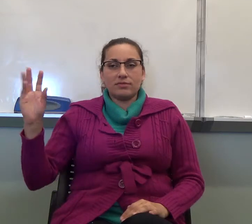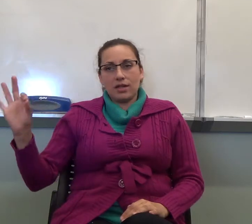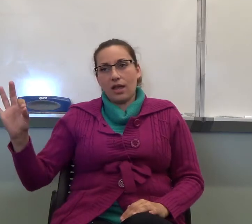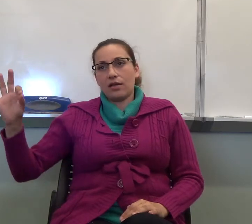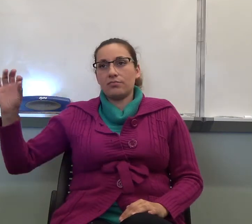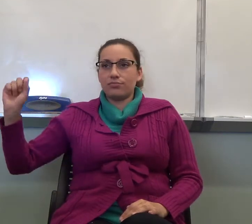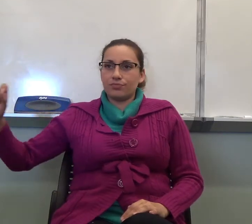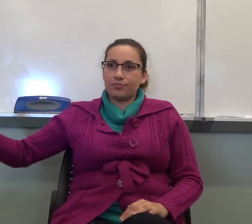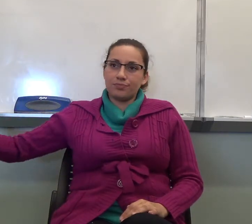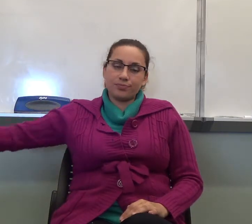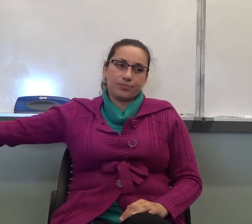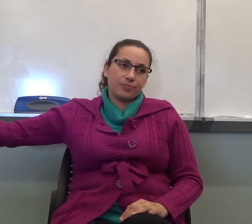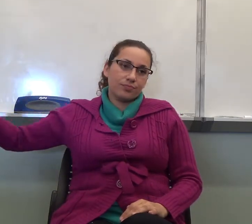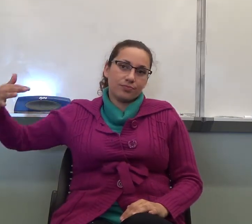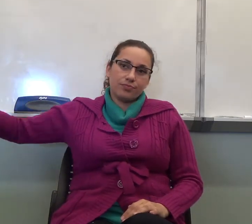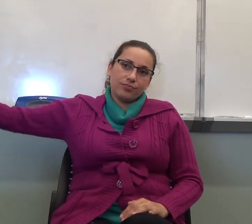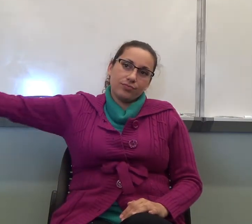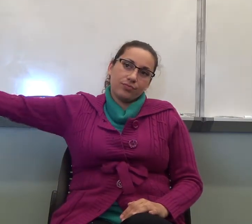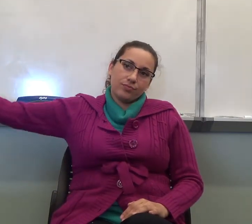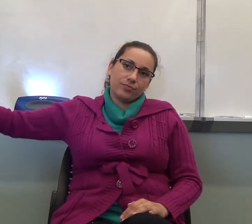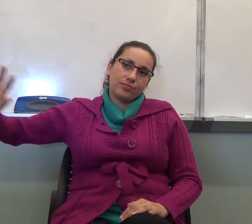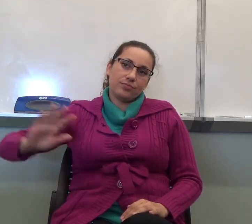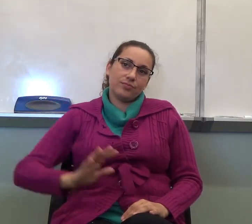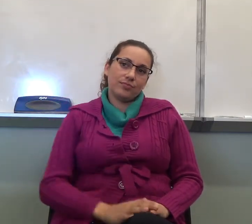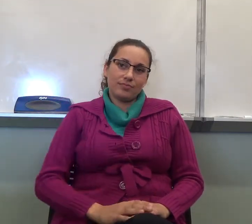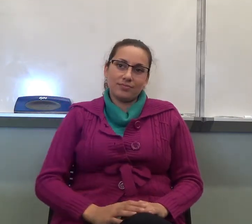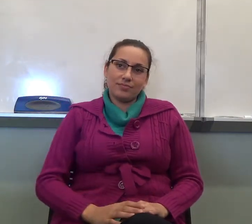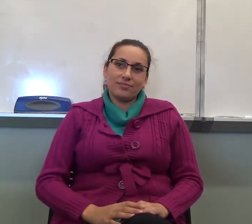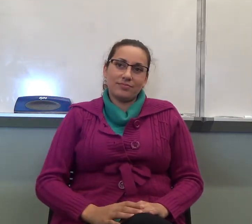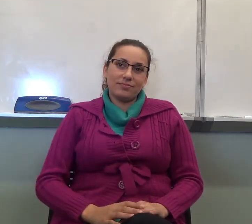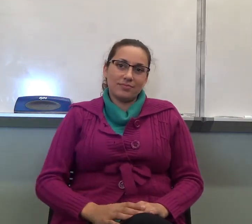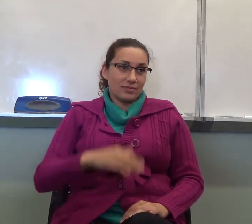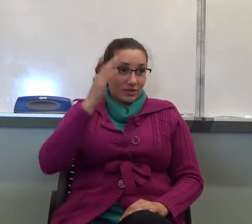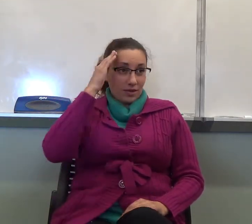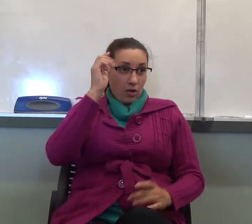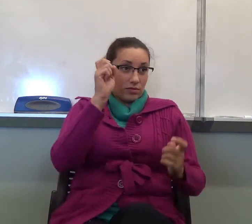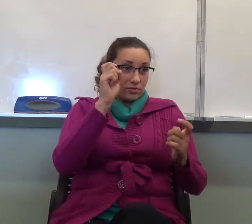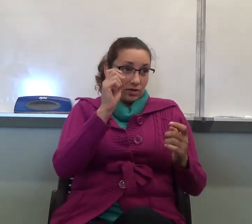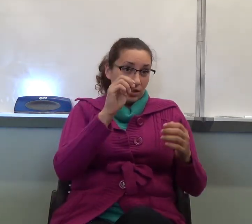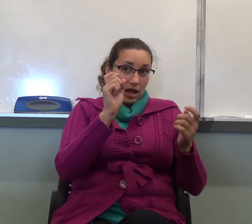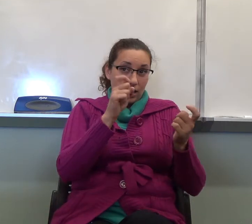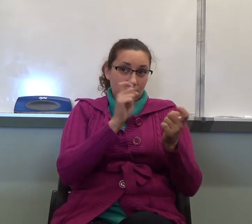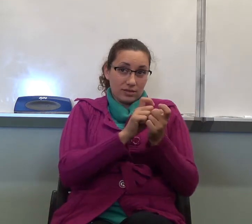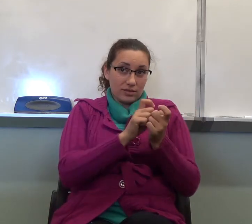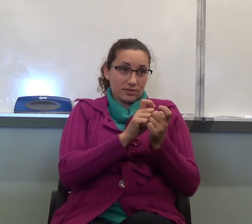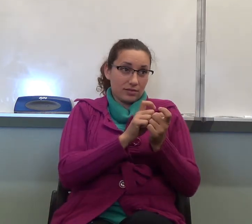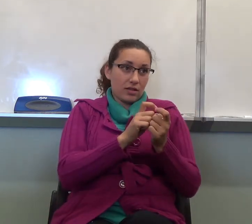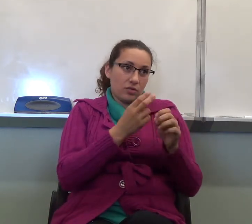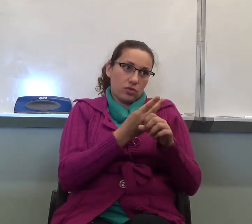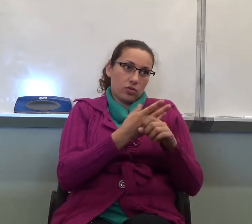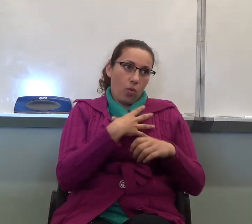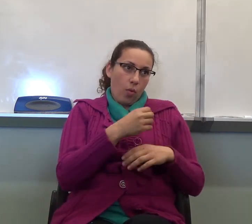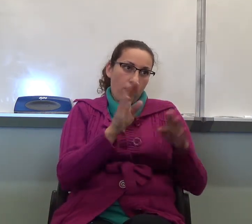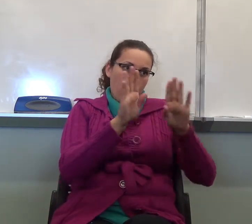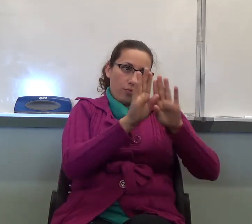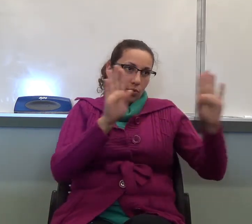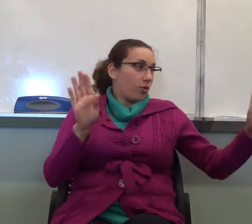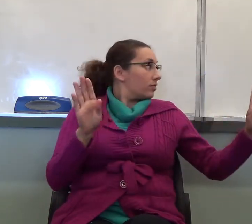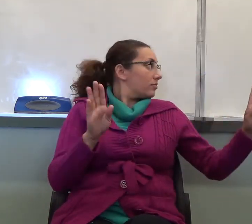3.14159 ... Okay, certainly the accuracy I can get by using this thing on a whiteboard is ridiculously